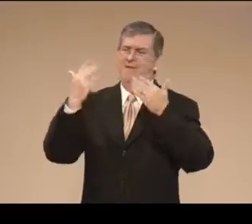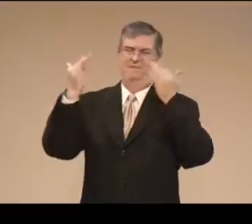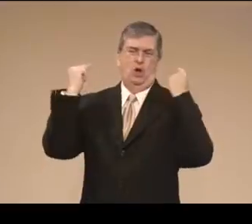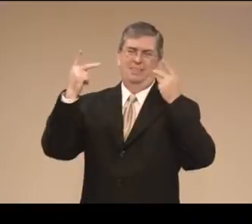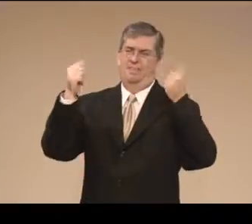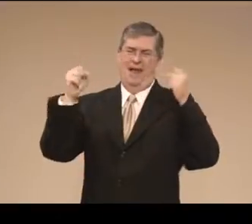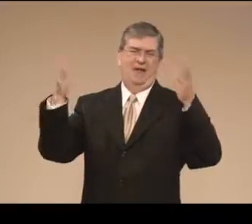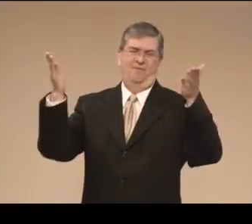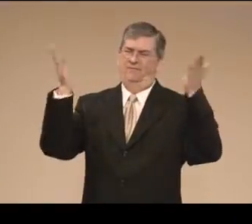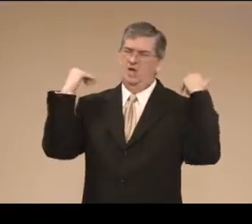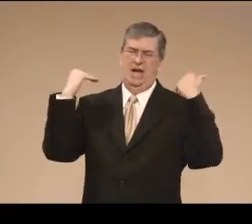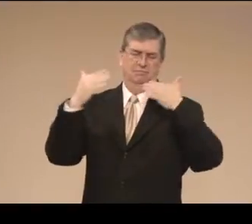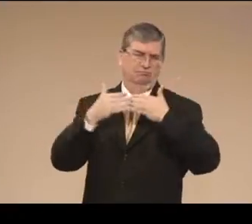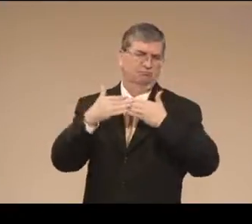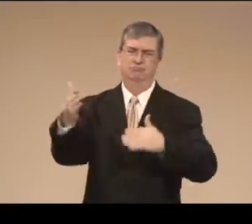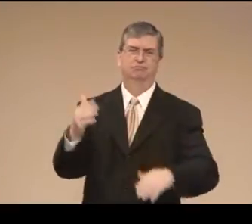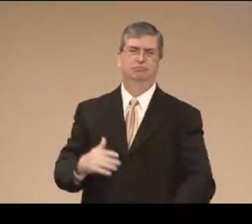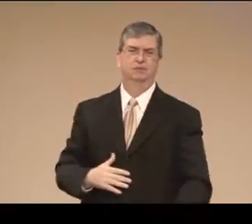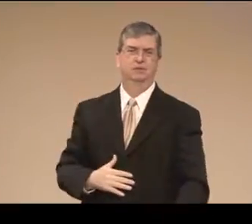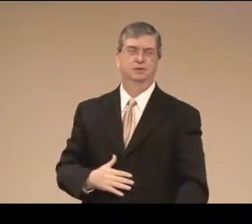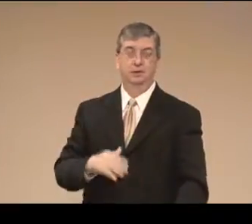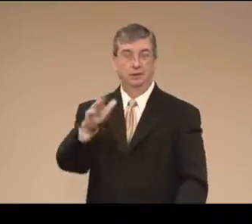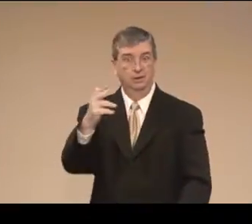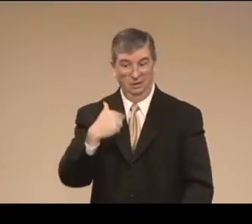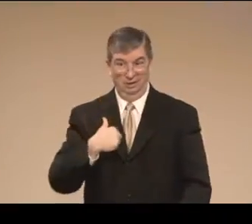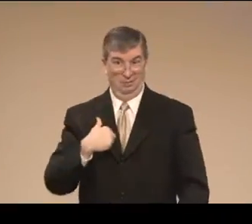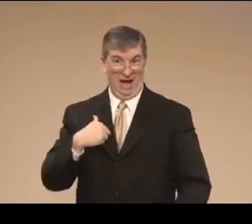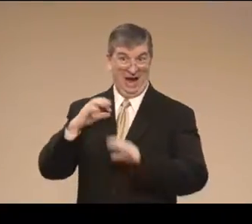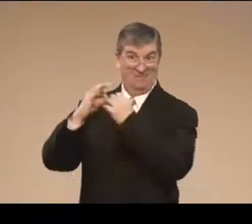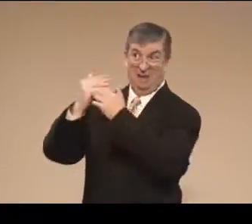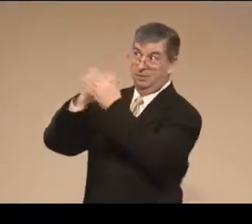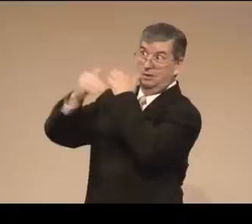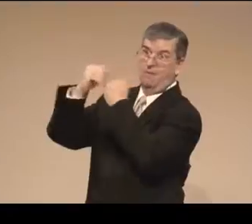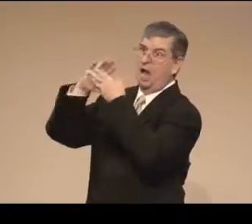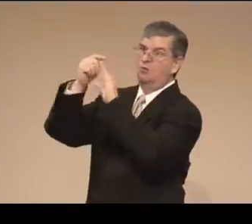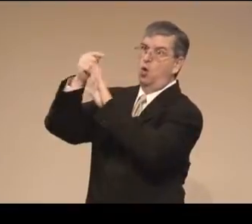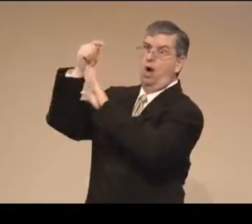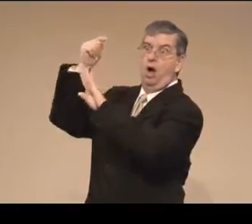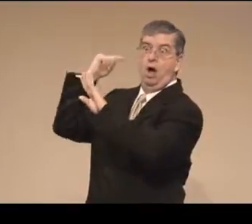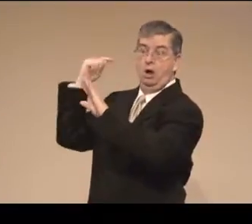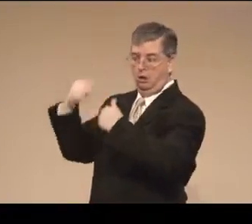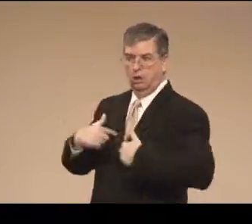about being saved and being transformed in your life, never being the same, forgetting about the